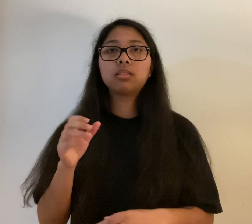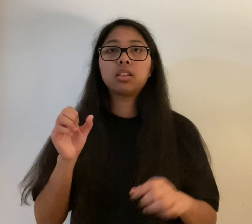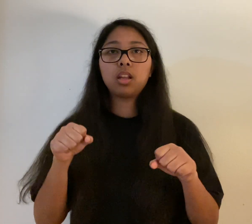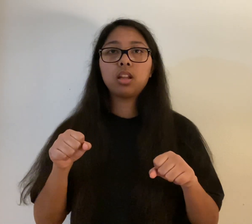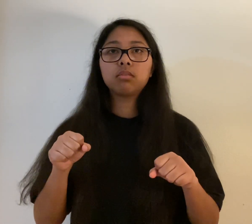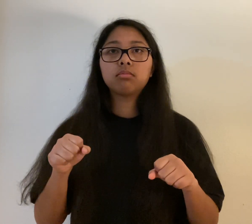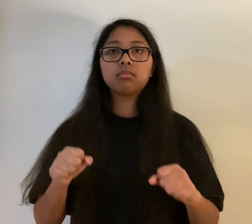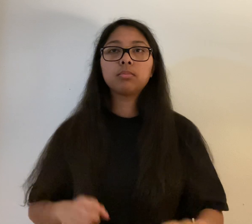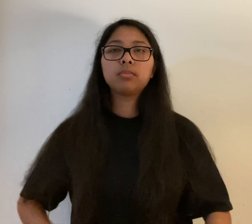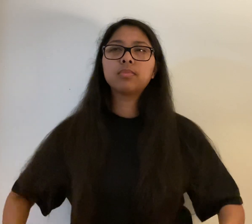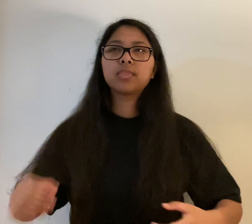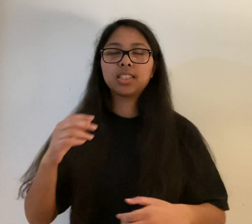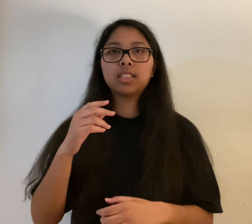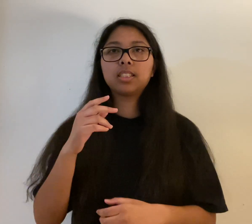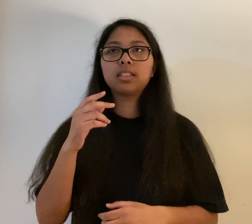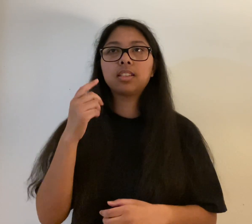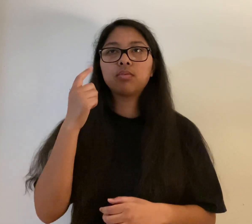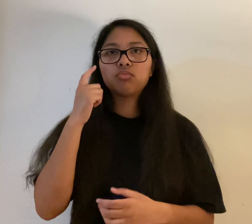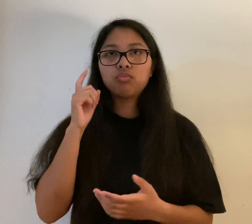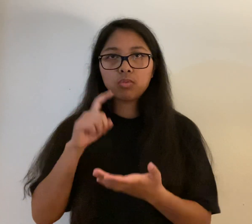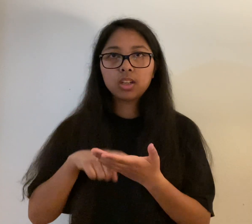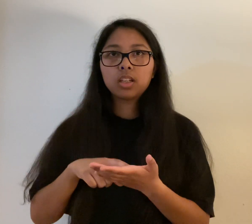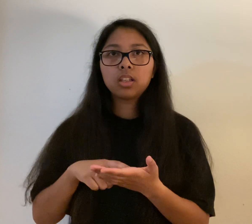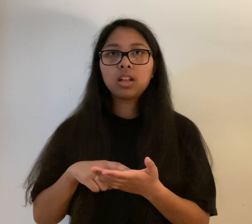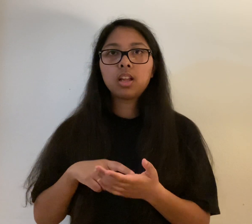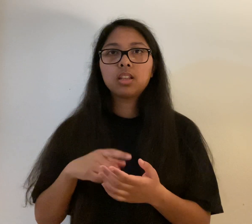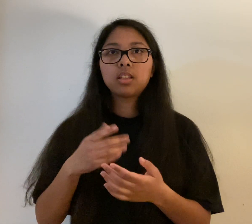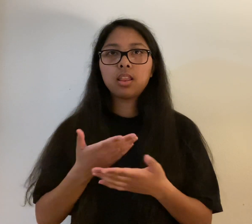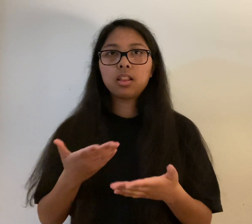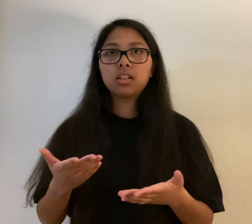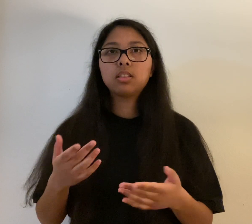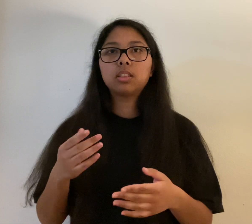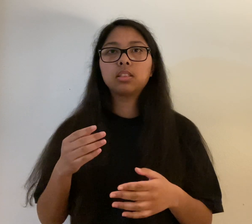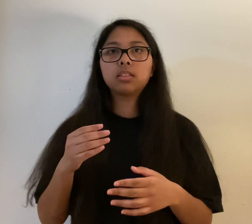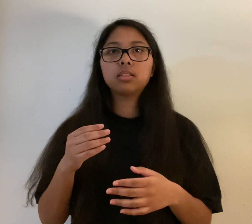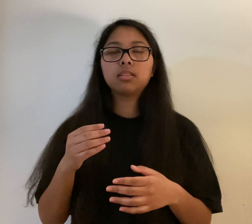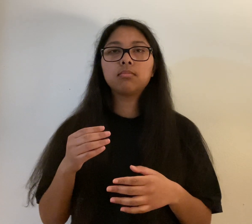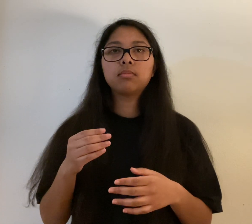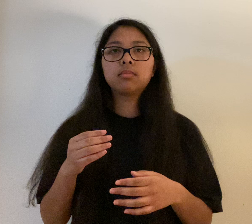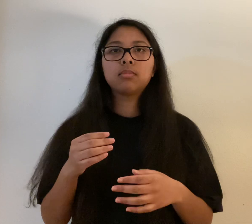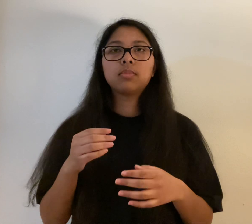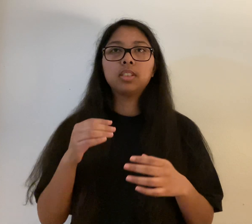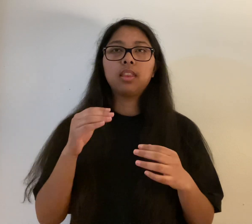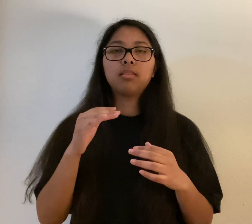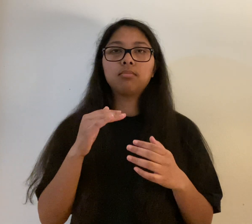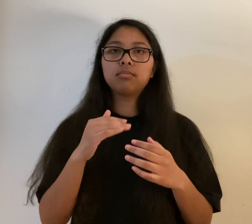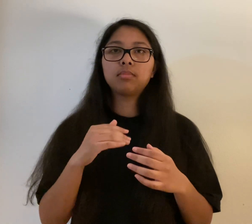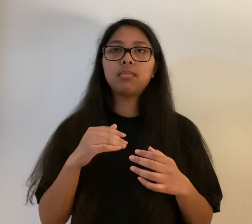recognize factors in the message, the delivery, and/or the environment that will adversely